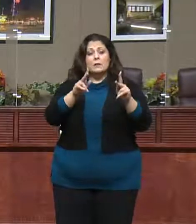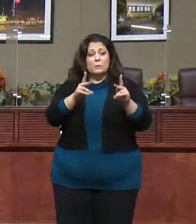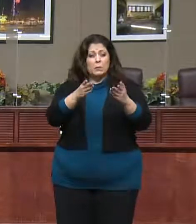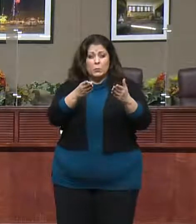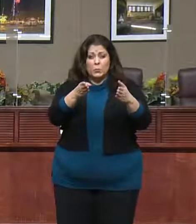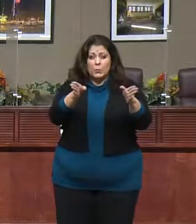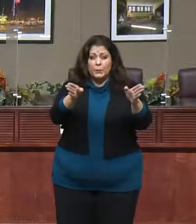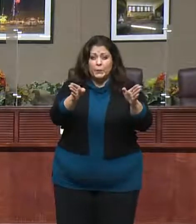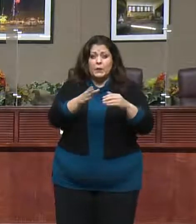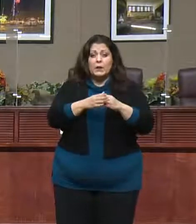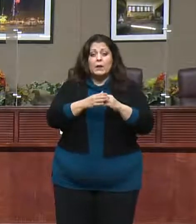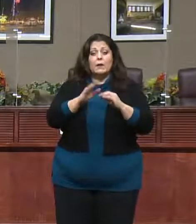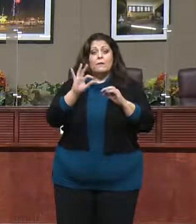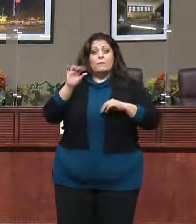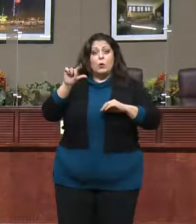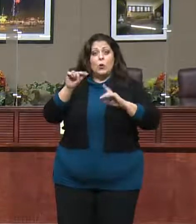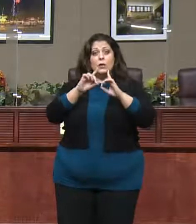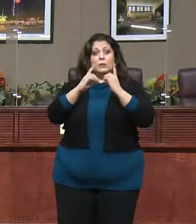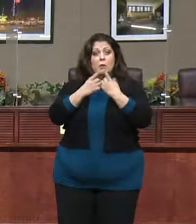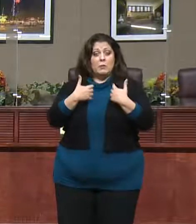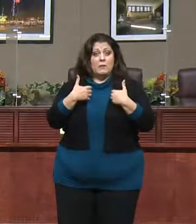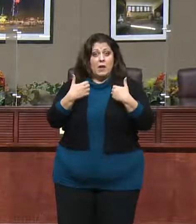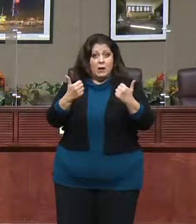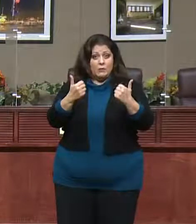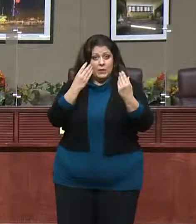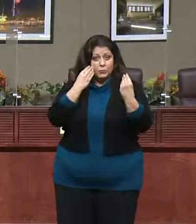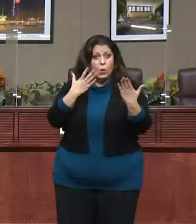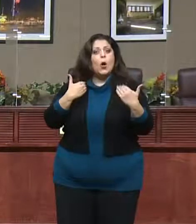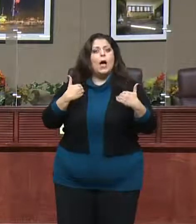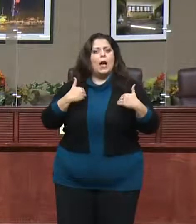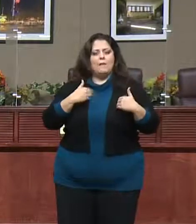Florida Department of Health has a website. It's